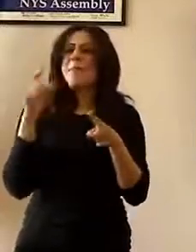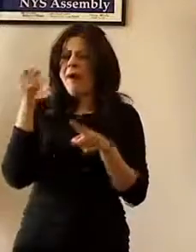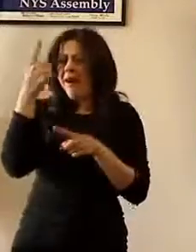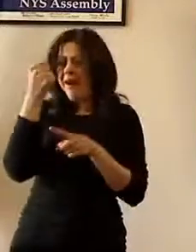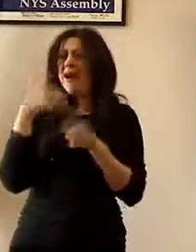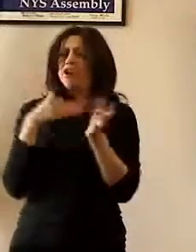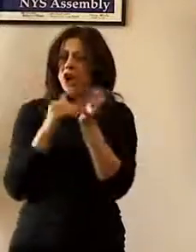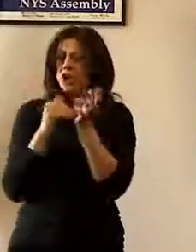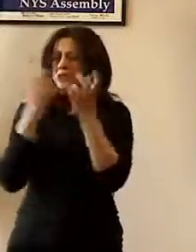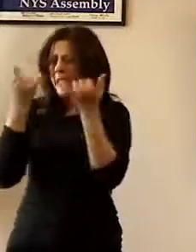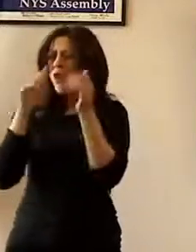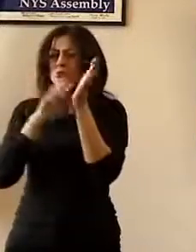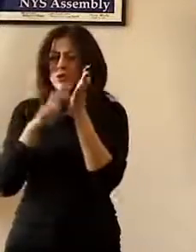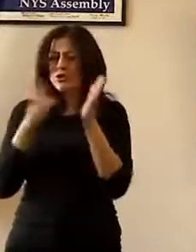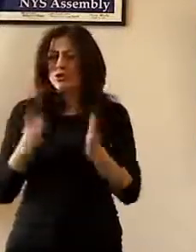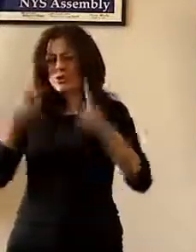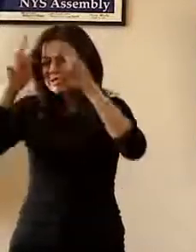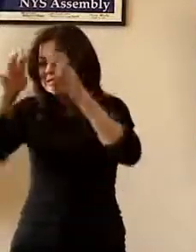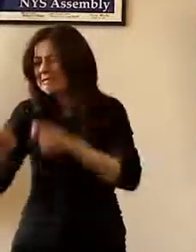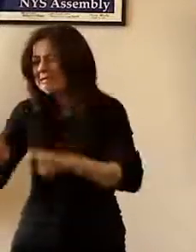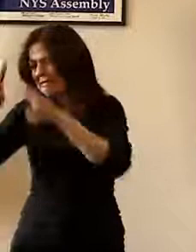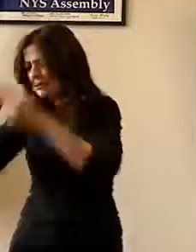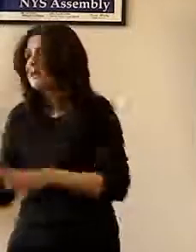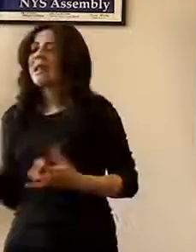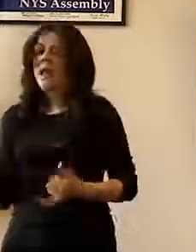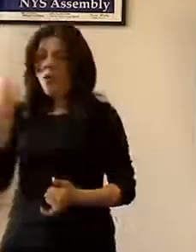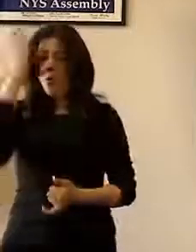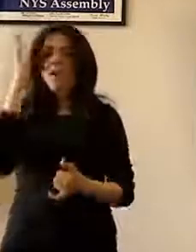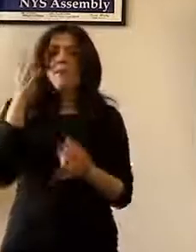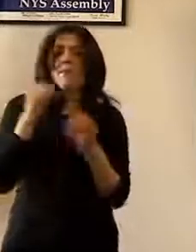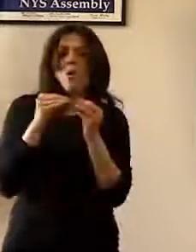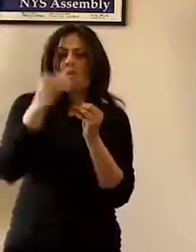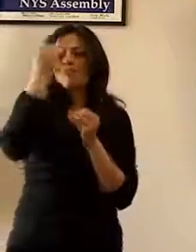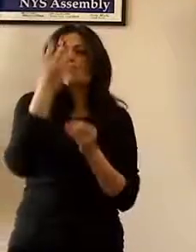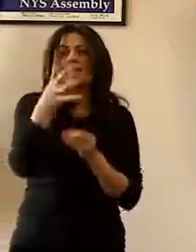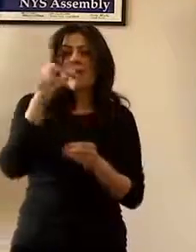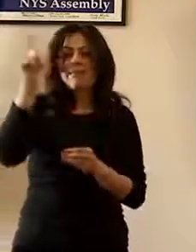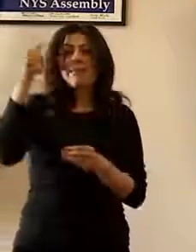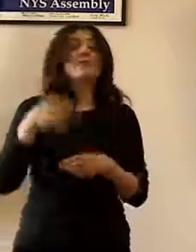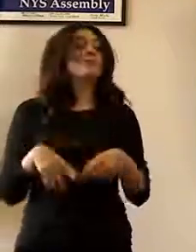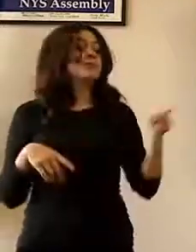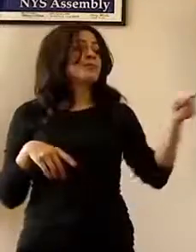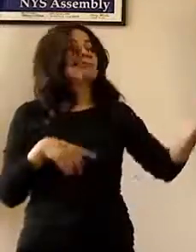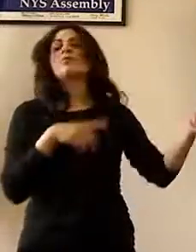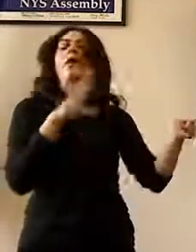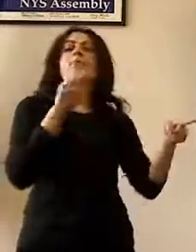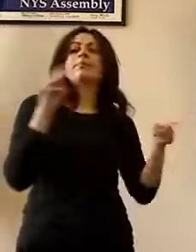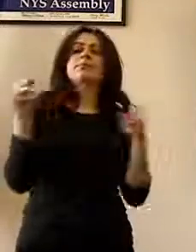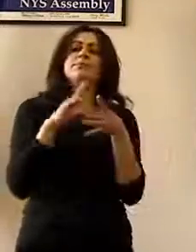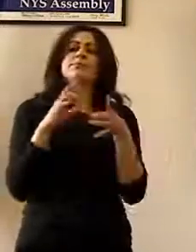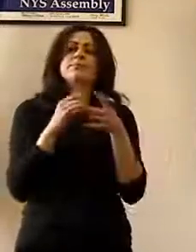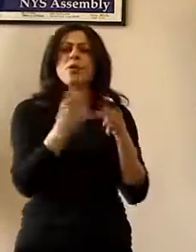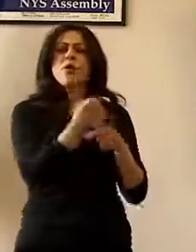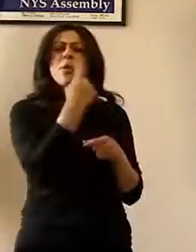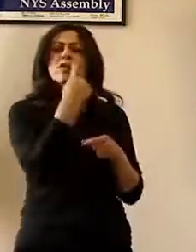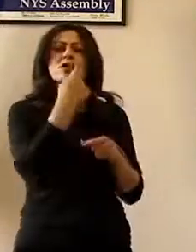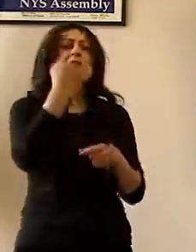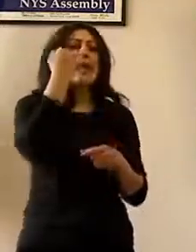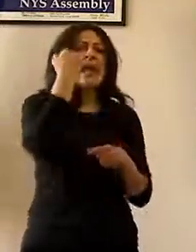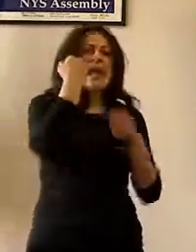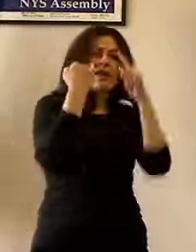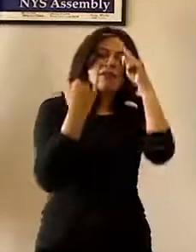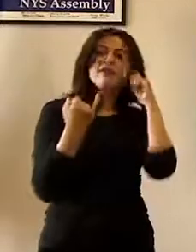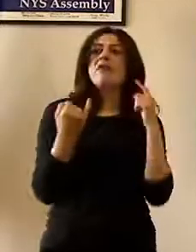someone asking if they've gotten the J&J dose and there's a need for a booster shot. Let's say as follow-up, which by the way we've